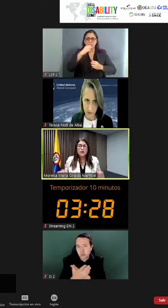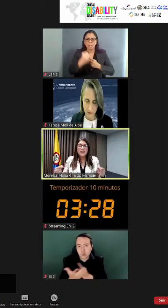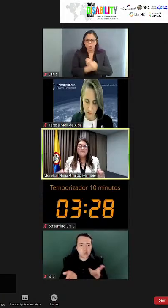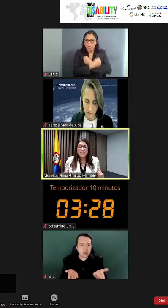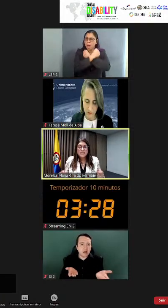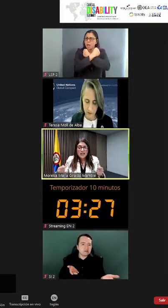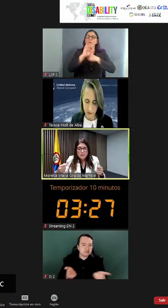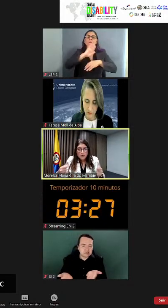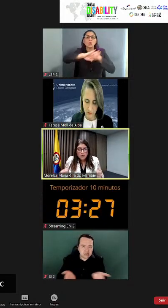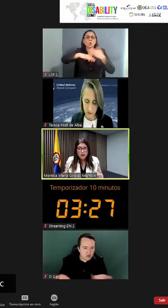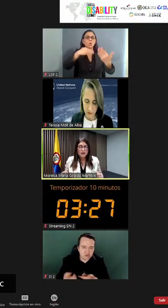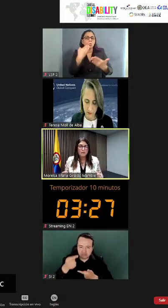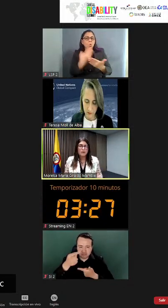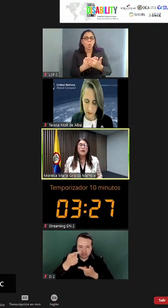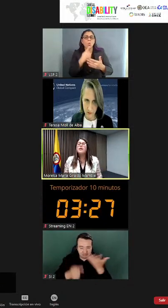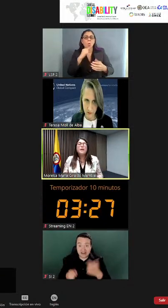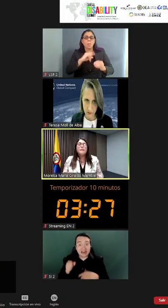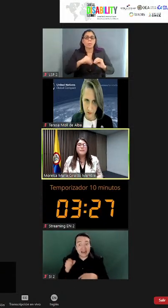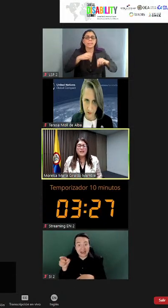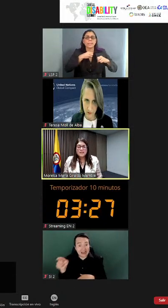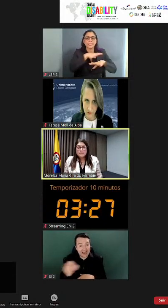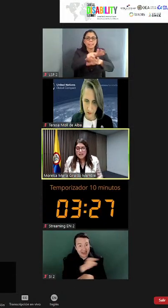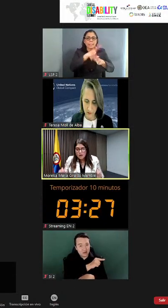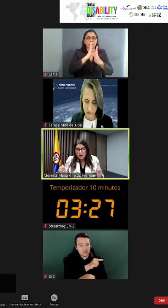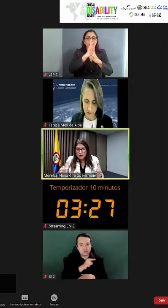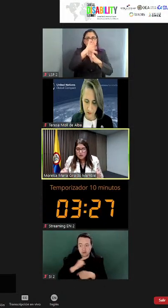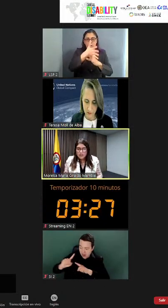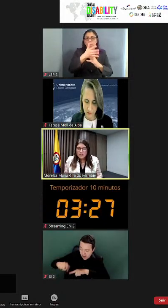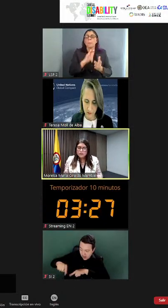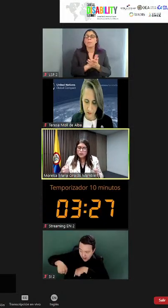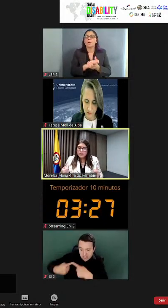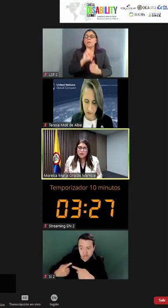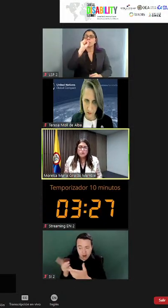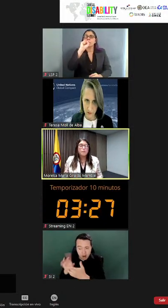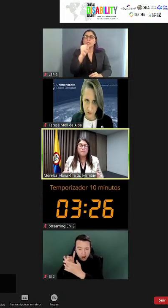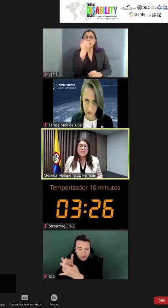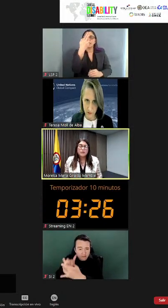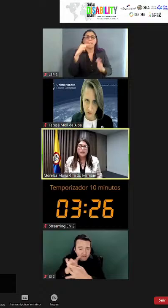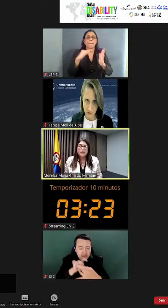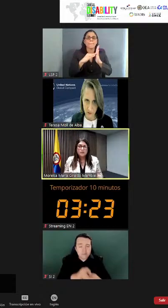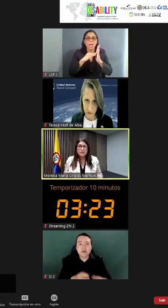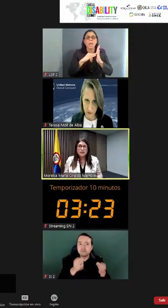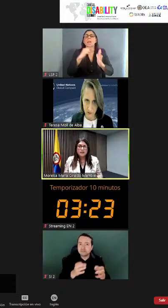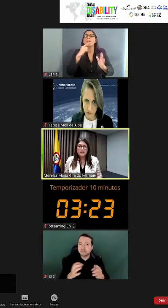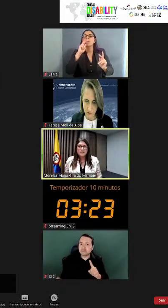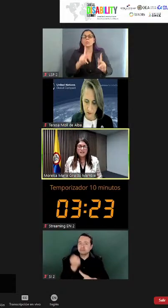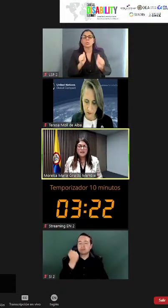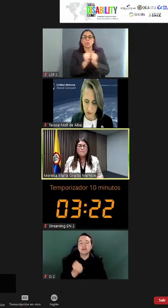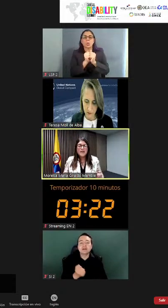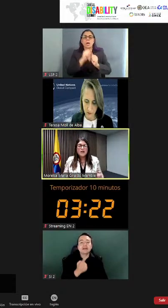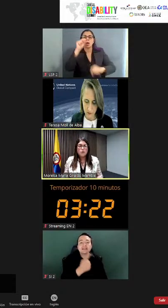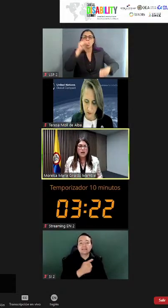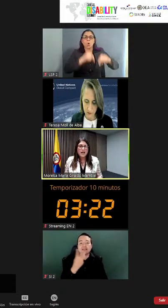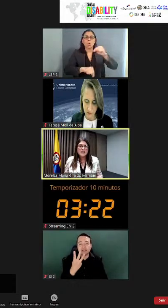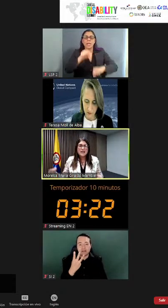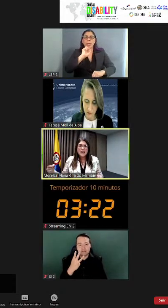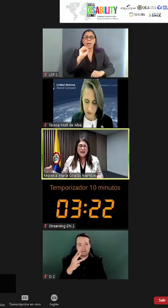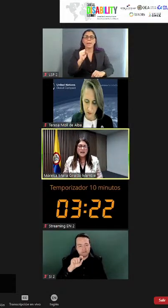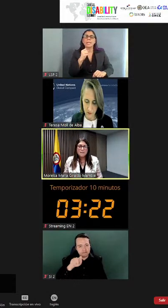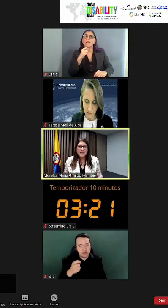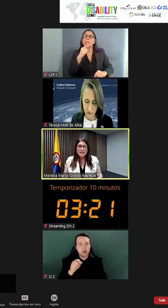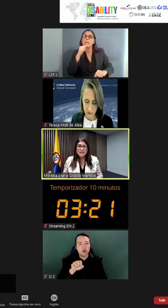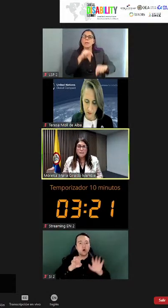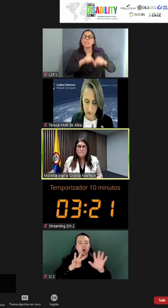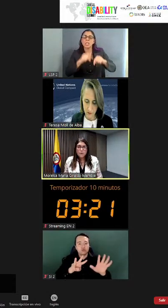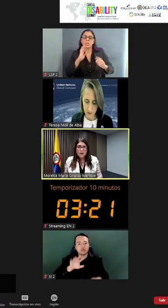services and leaders with facts and as a team that so far we have been able to achieve 13 more than 13